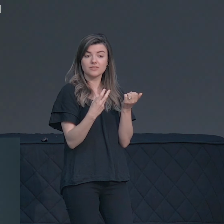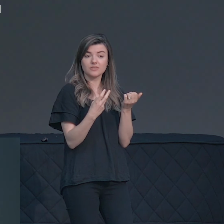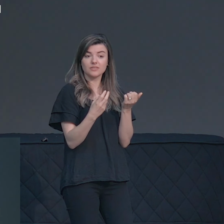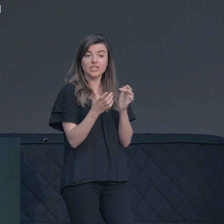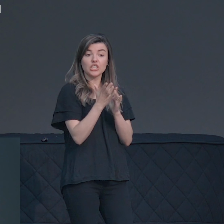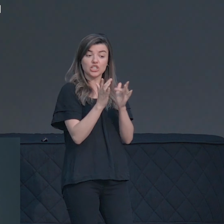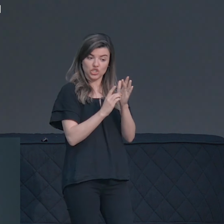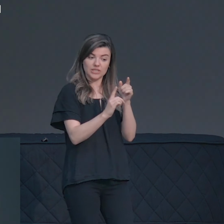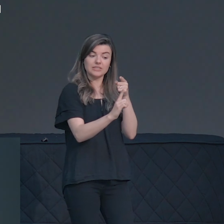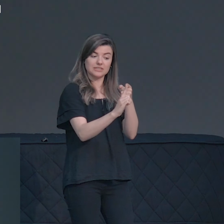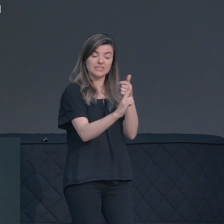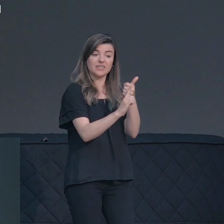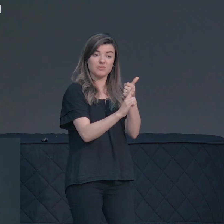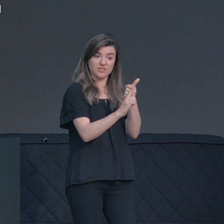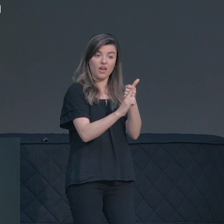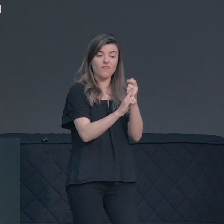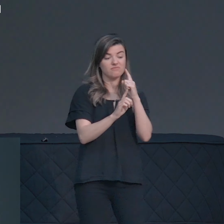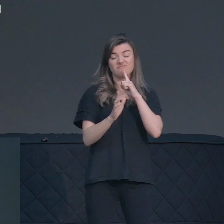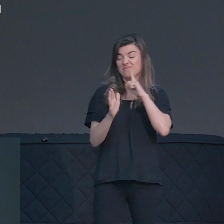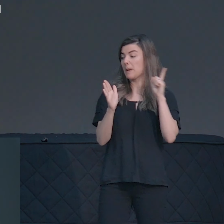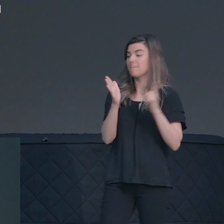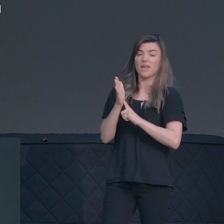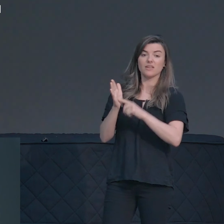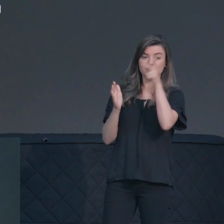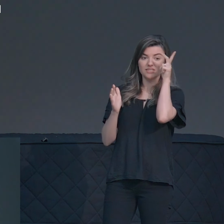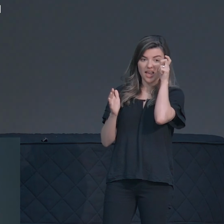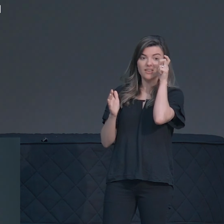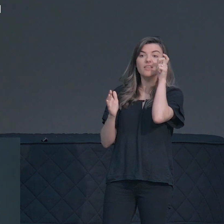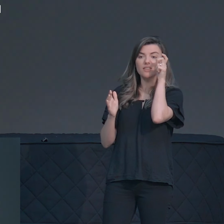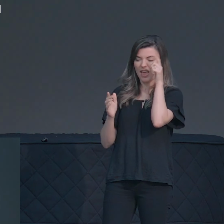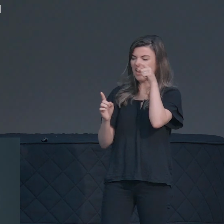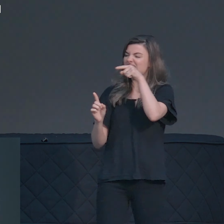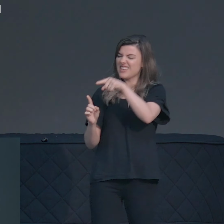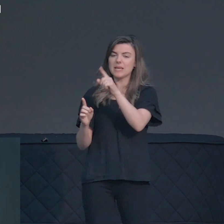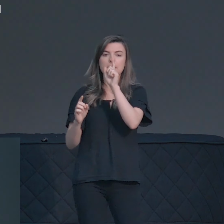Jesus is the one left giving the command that's obeyed.